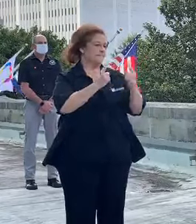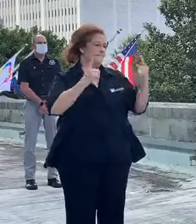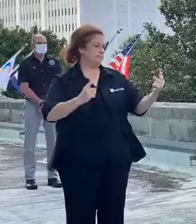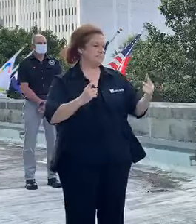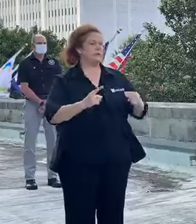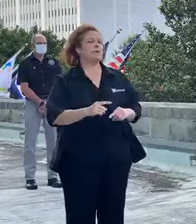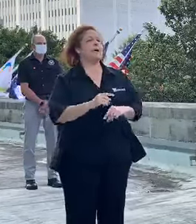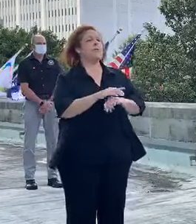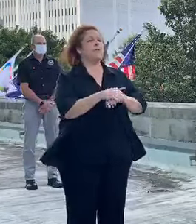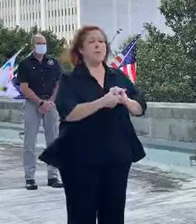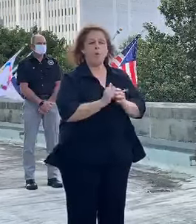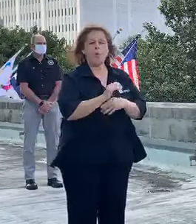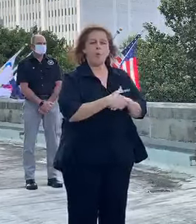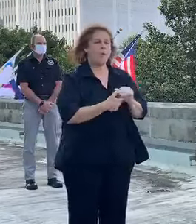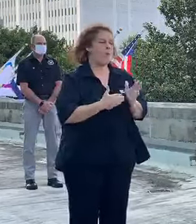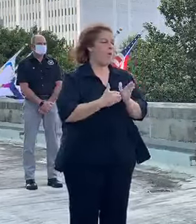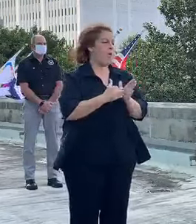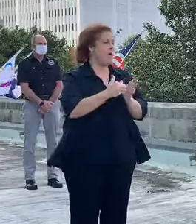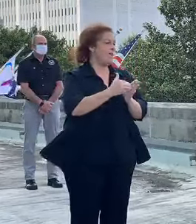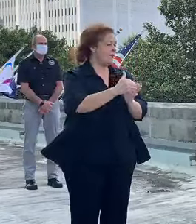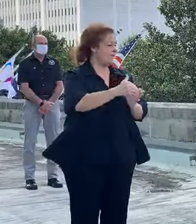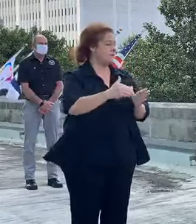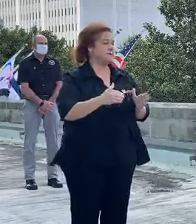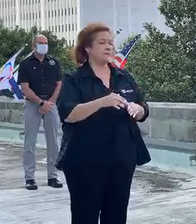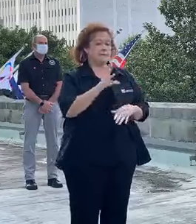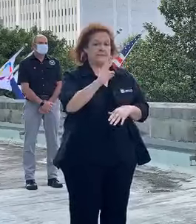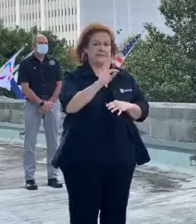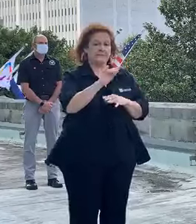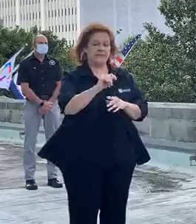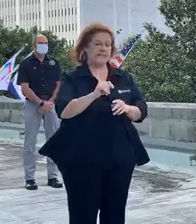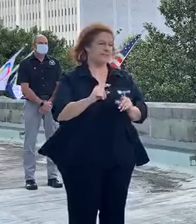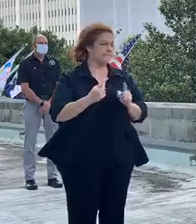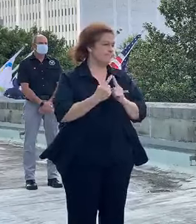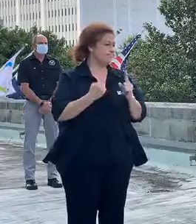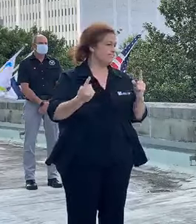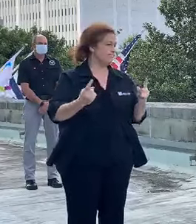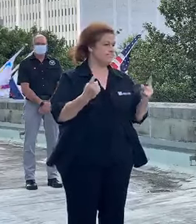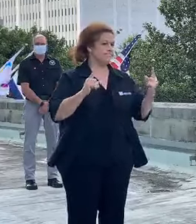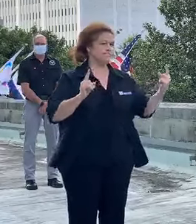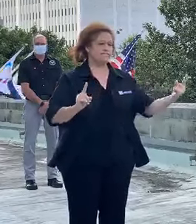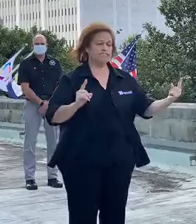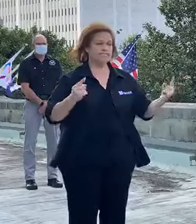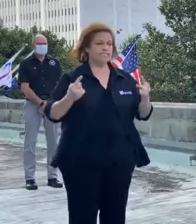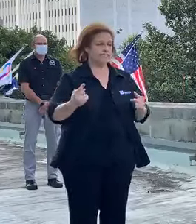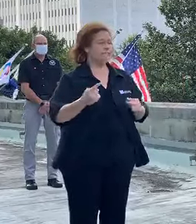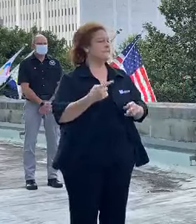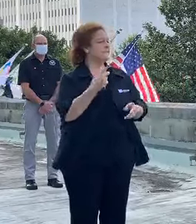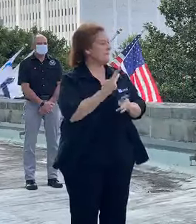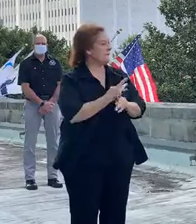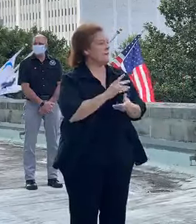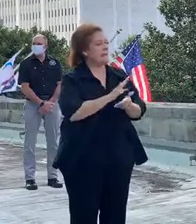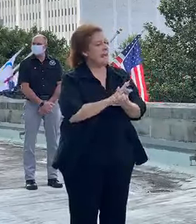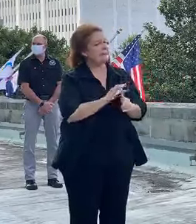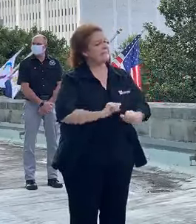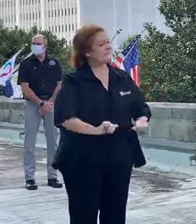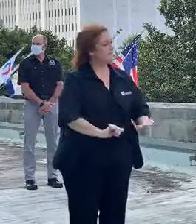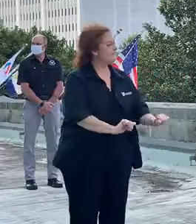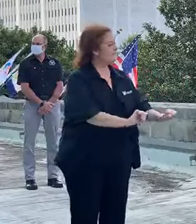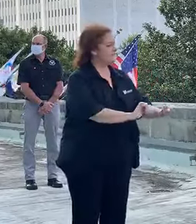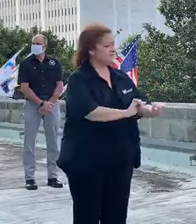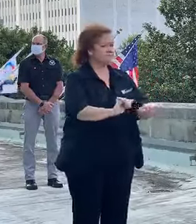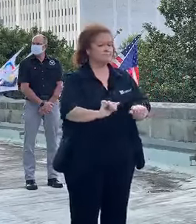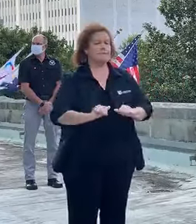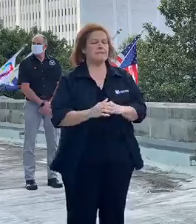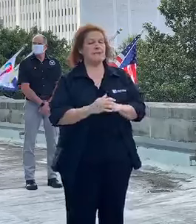Wash your hands often. Stay at least 6 feet away from others. Frequently disinfect surfaces. If you